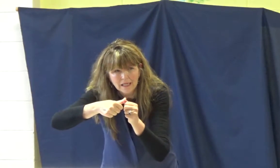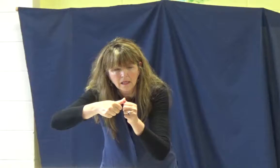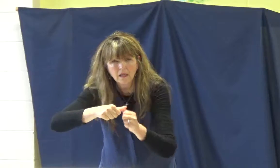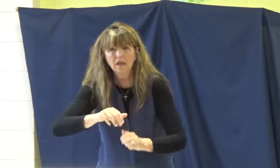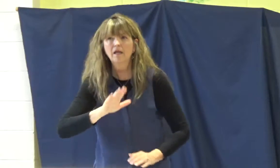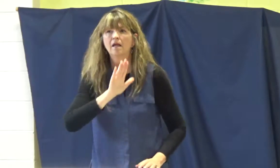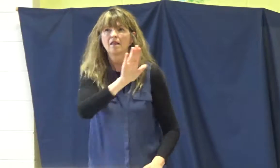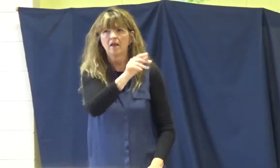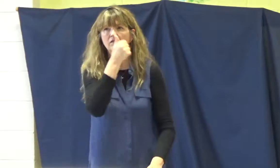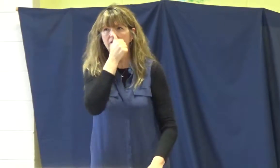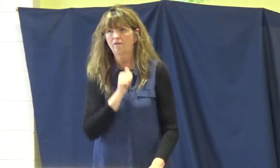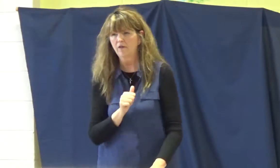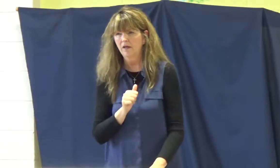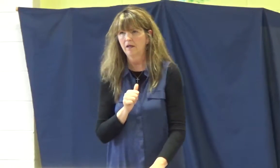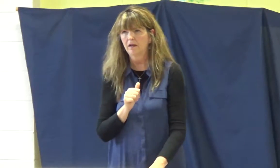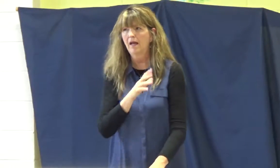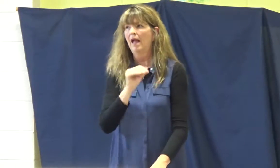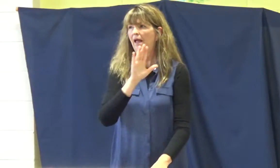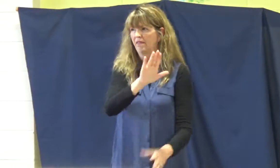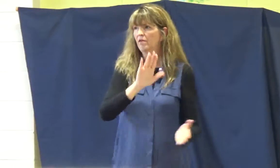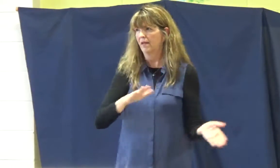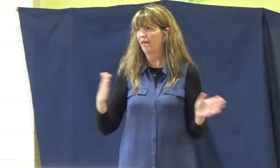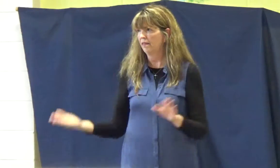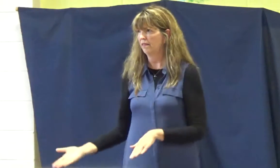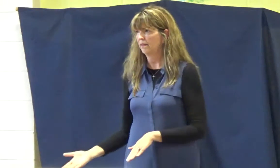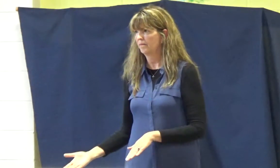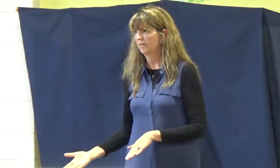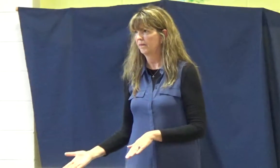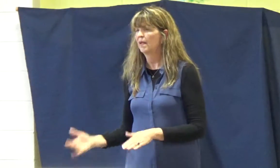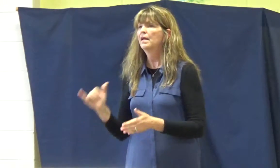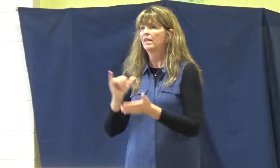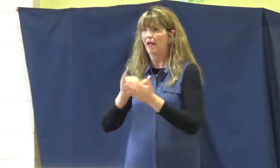remembering their suffering and death.